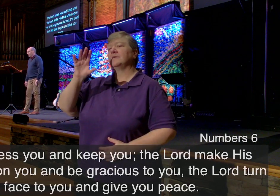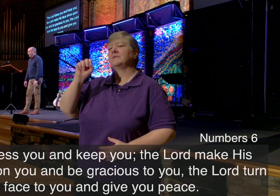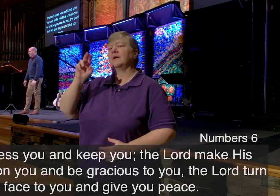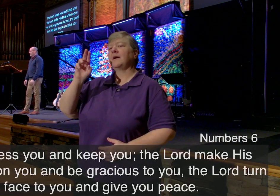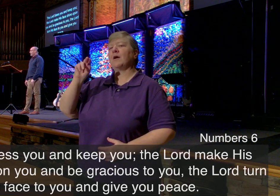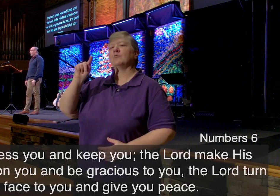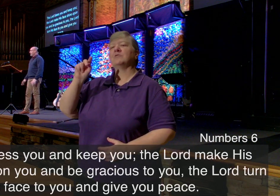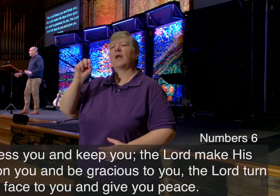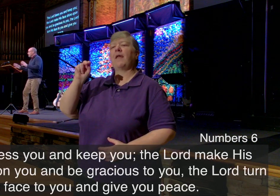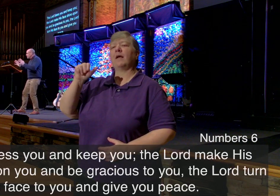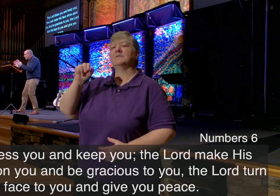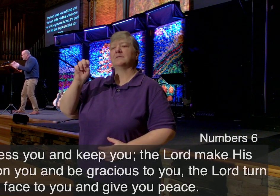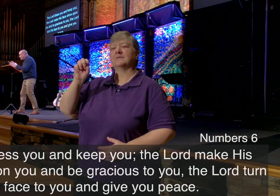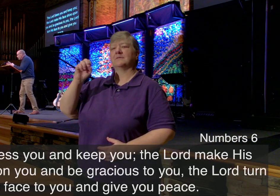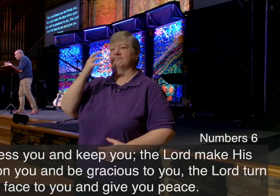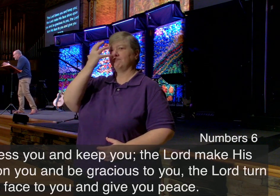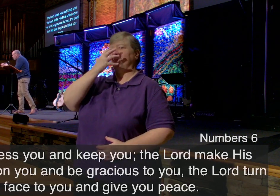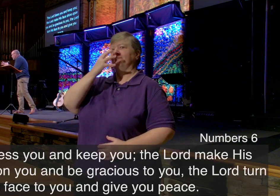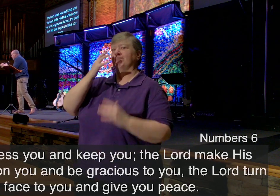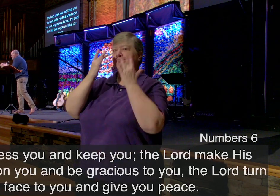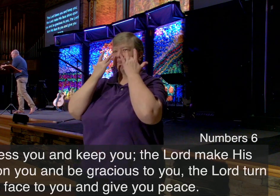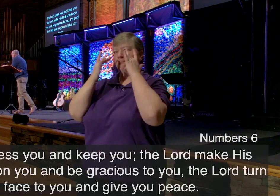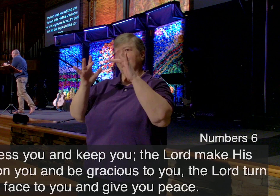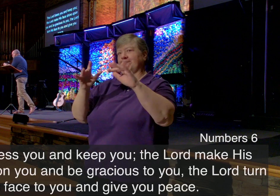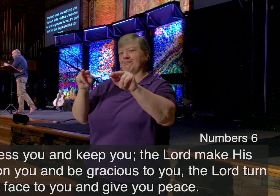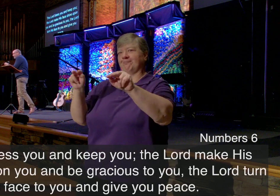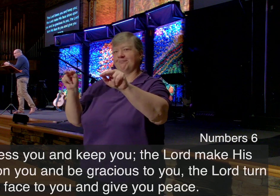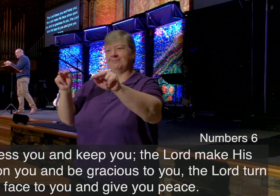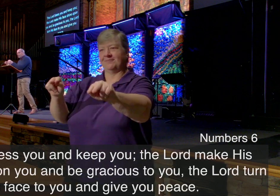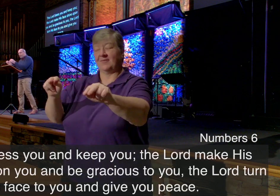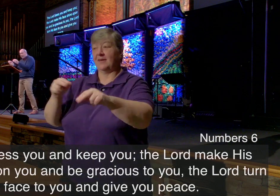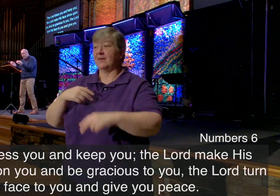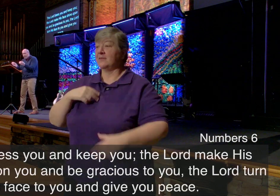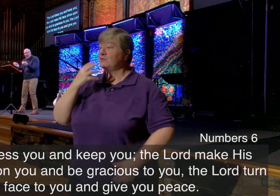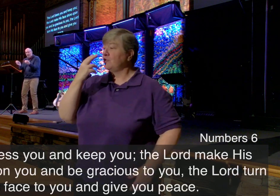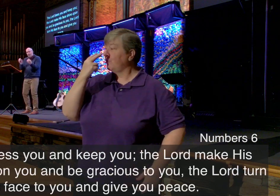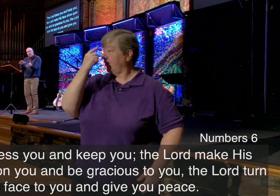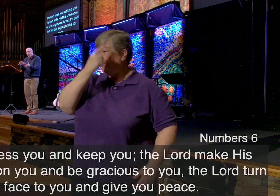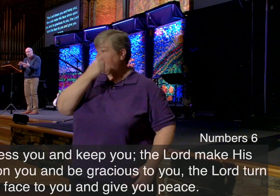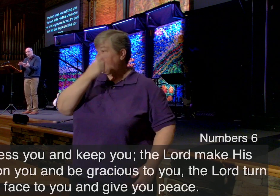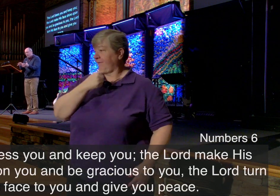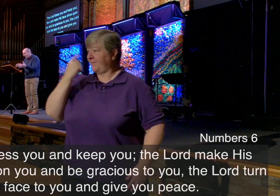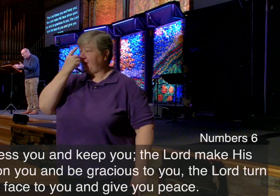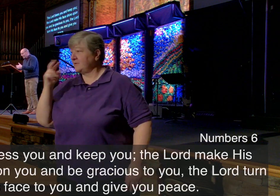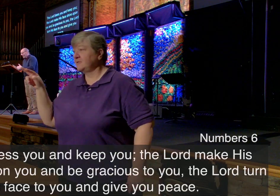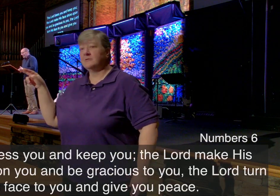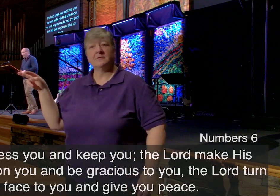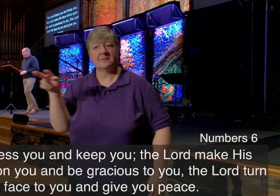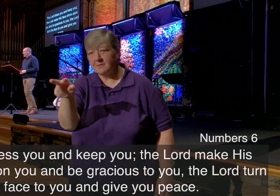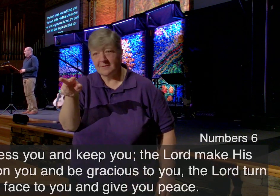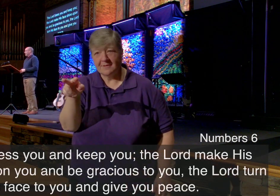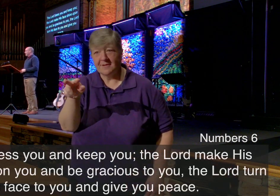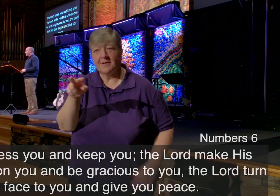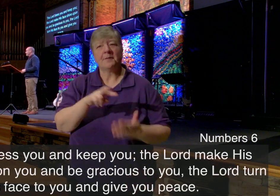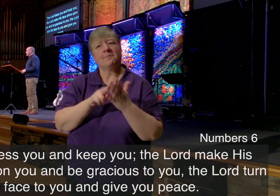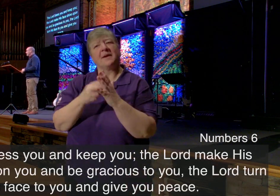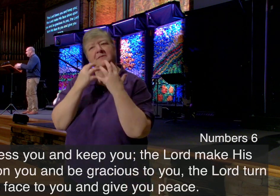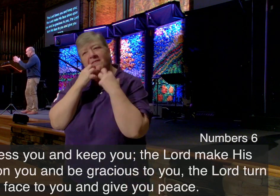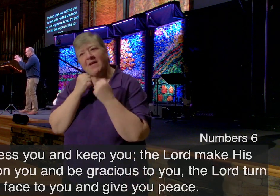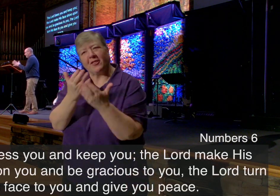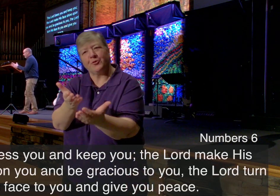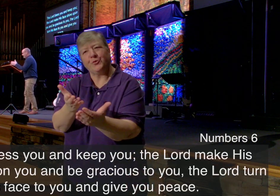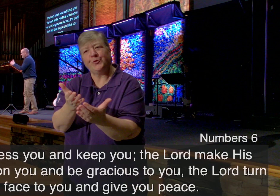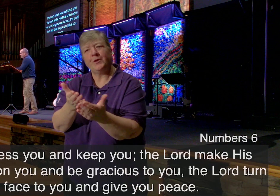peace. Beautiful words. To turn your face towards someone is to show them value. It's to pay attention to